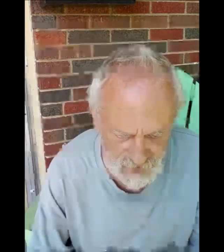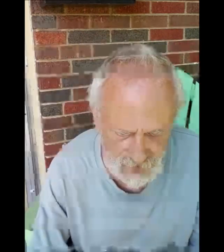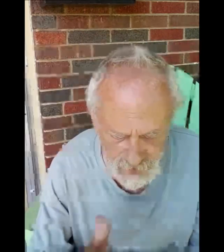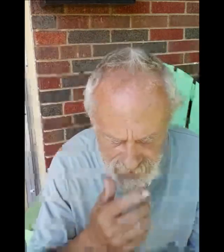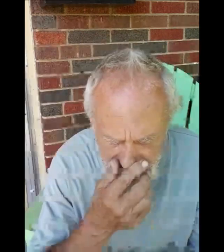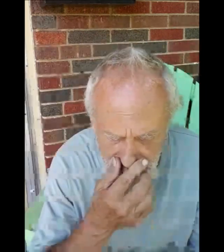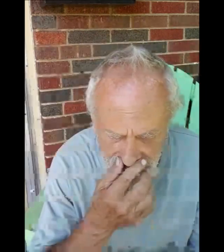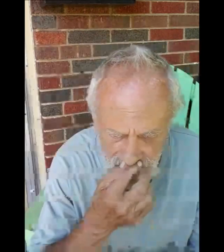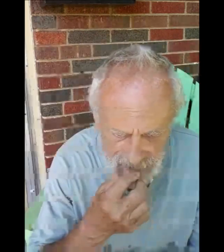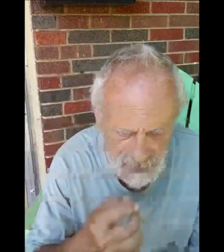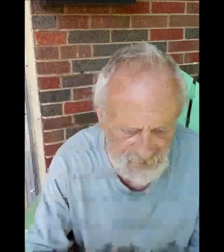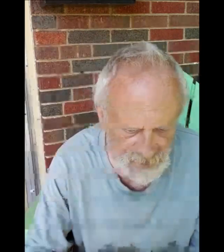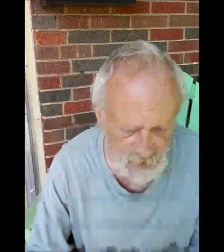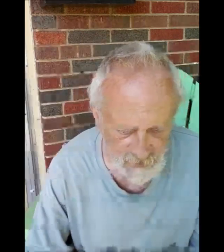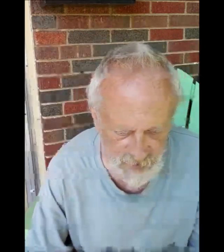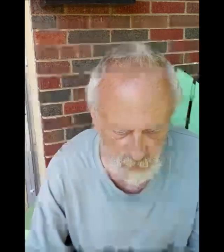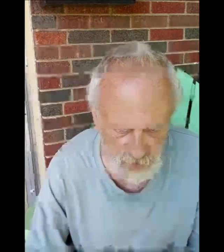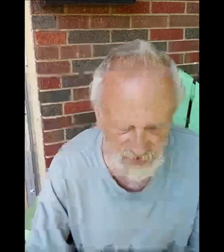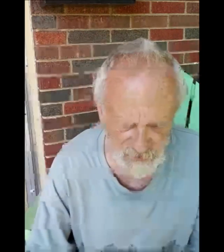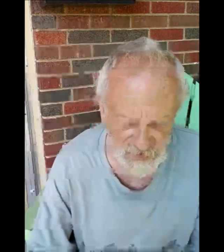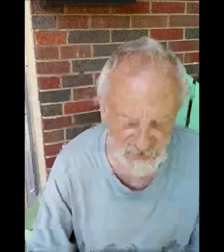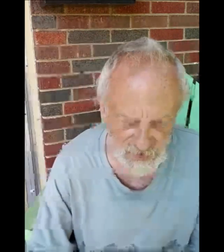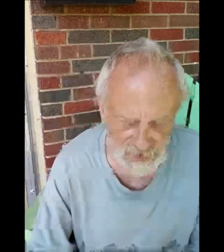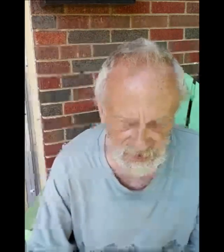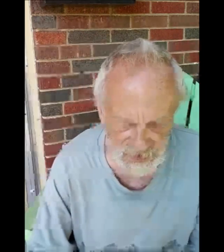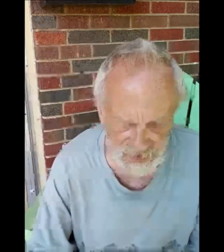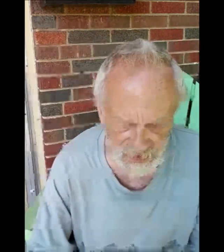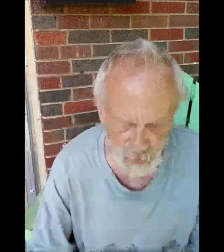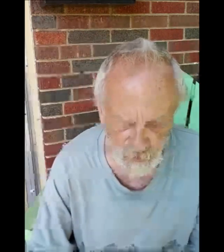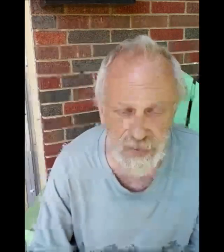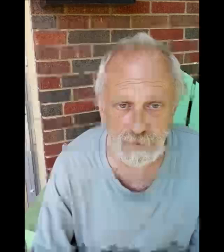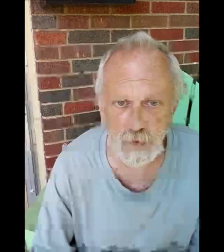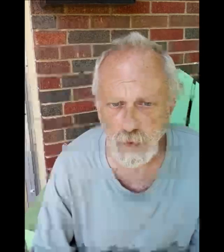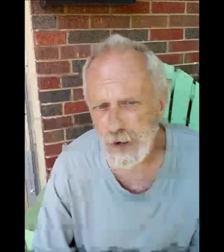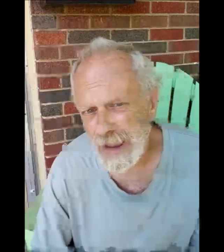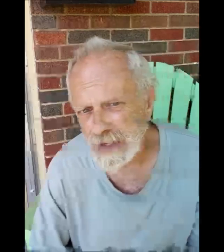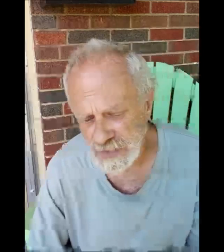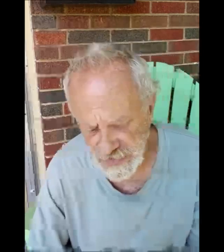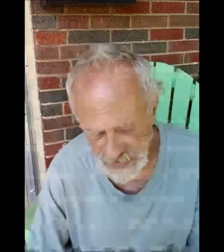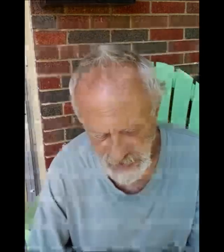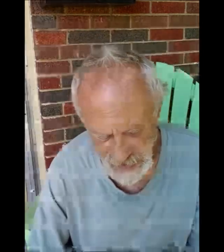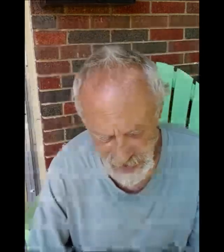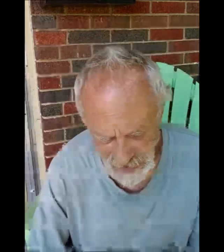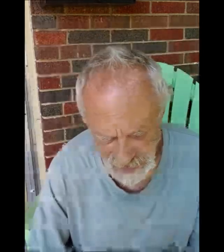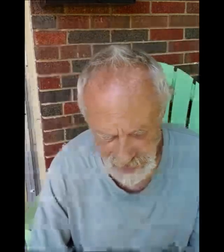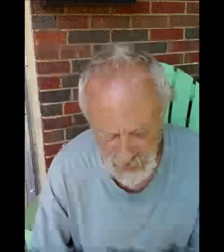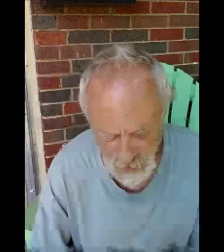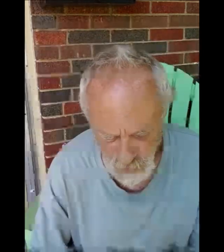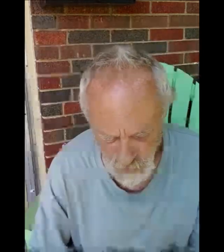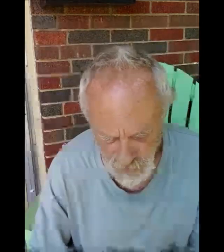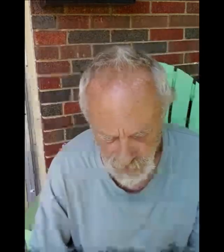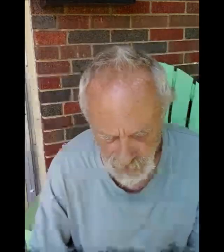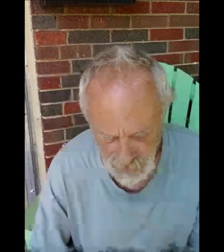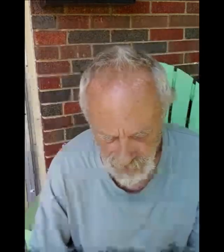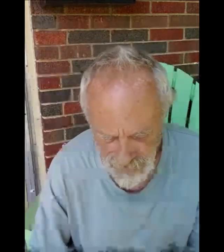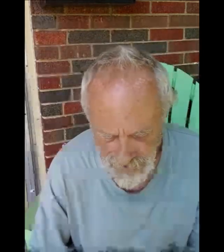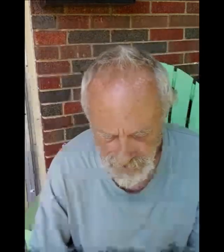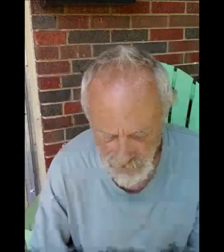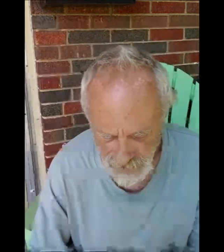their sign language, you find words that mean things or people or actions. Leaving out a word like at,